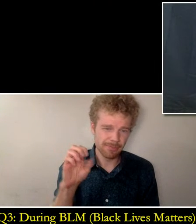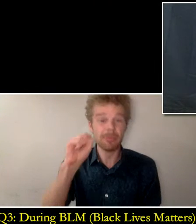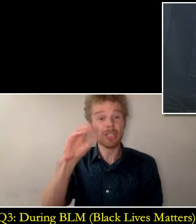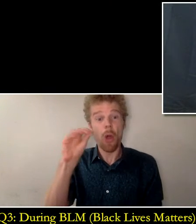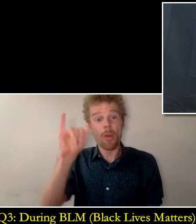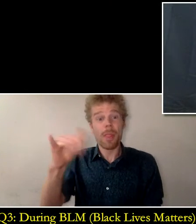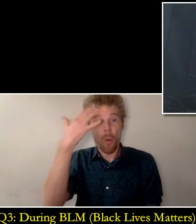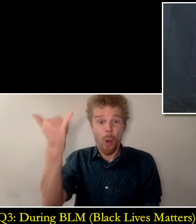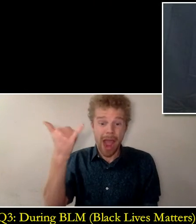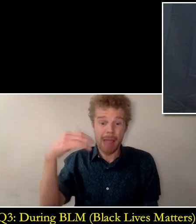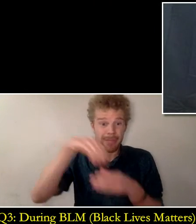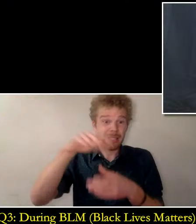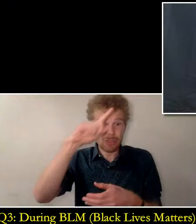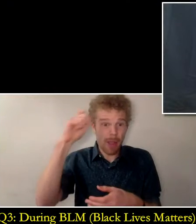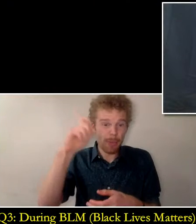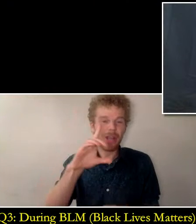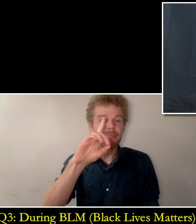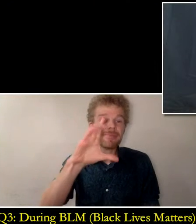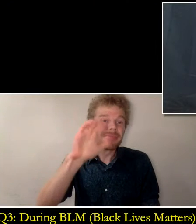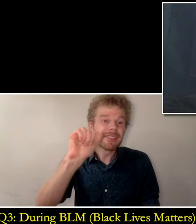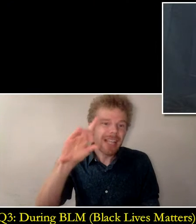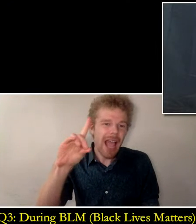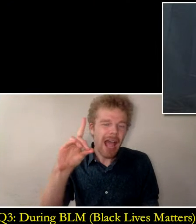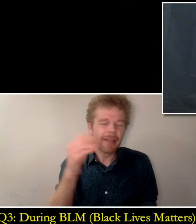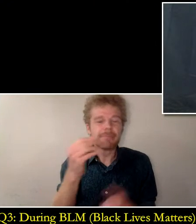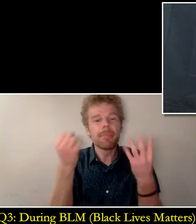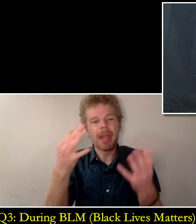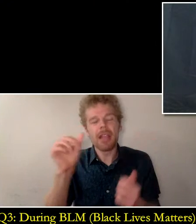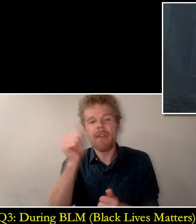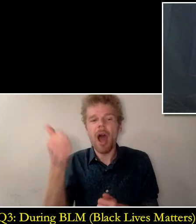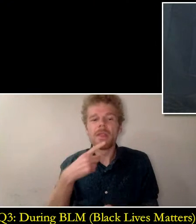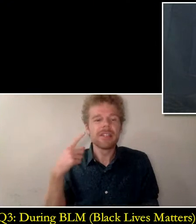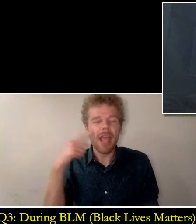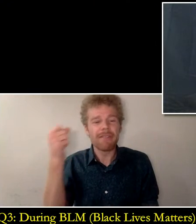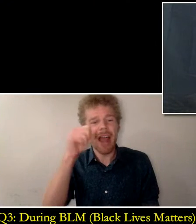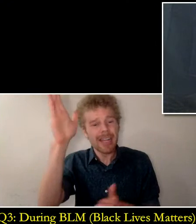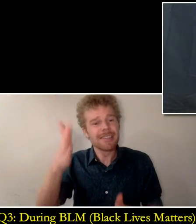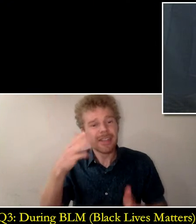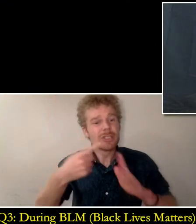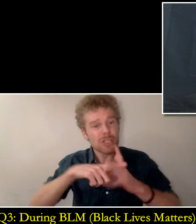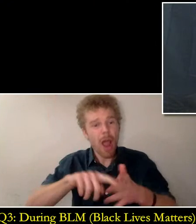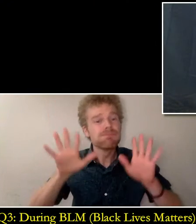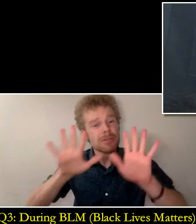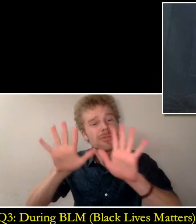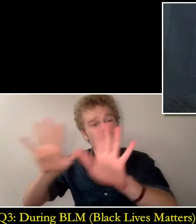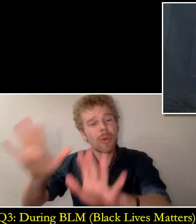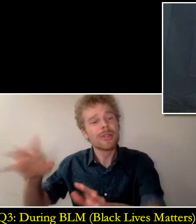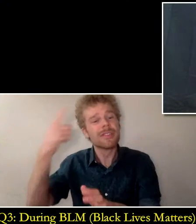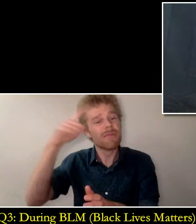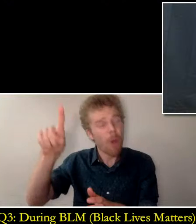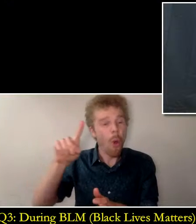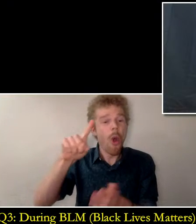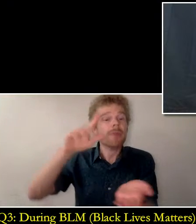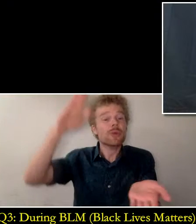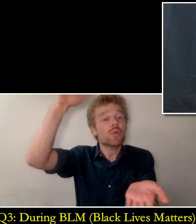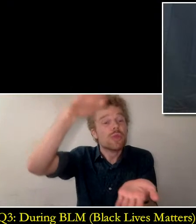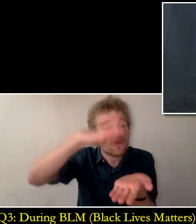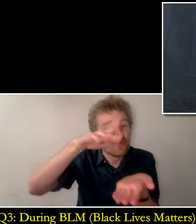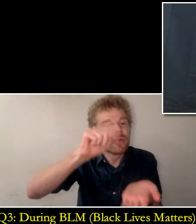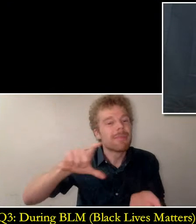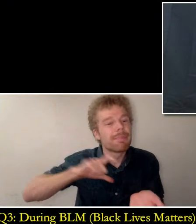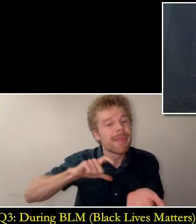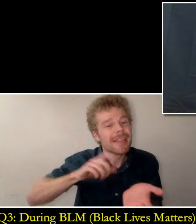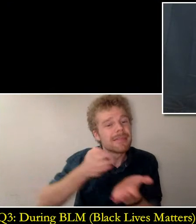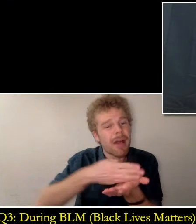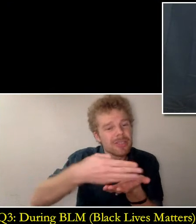more broadly speaking, or innovative approaches to addressing crime. And so